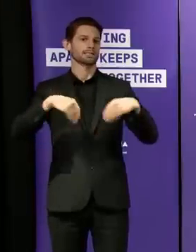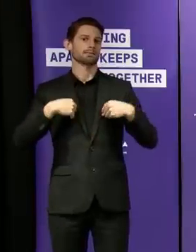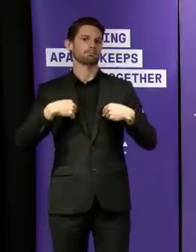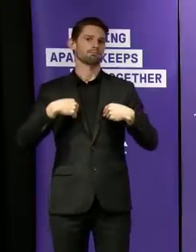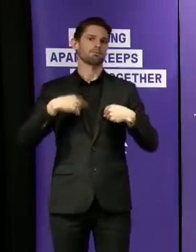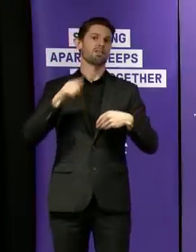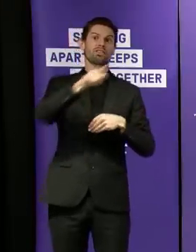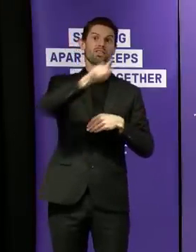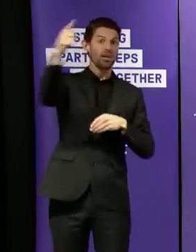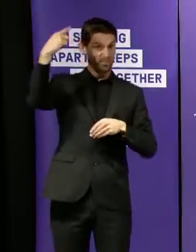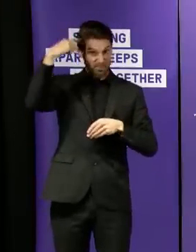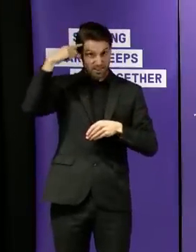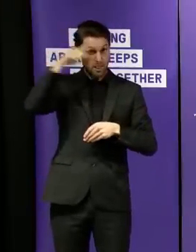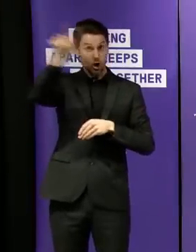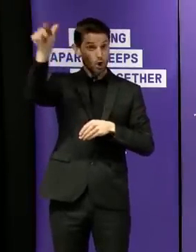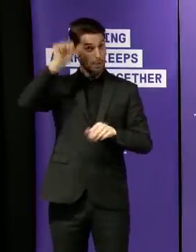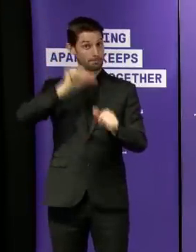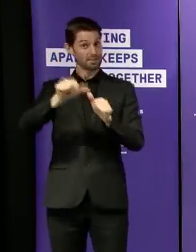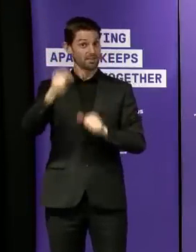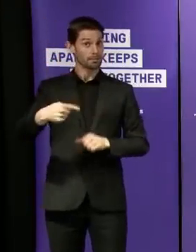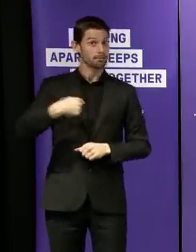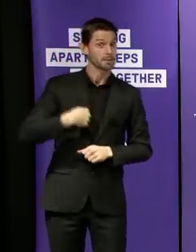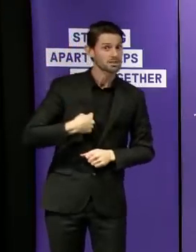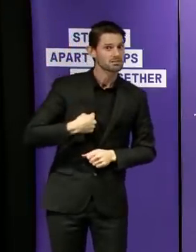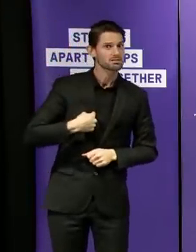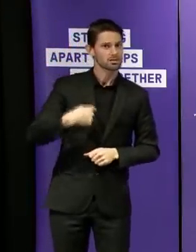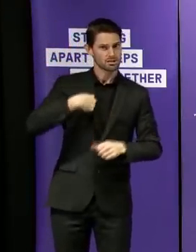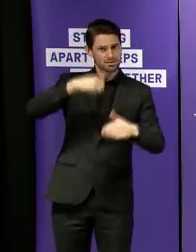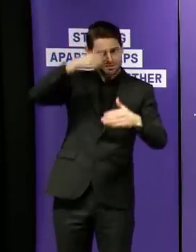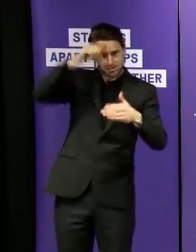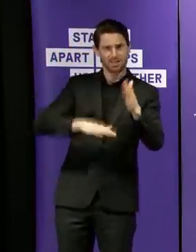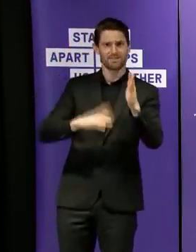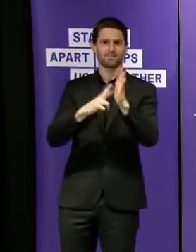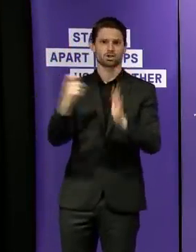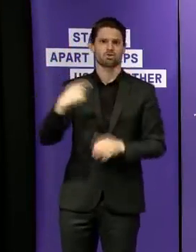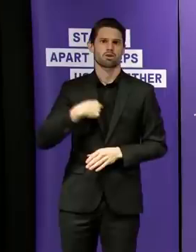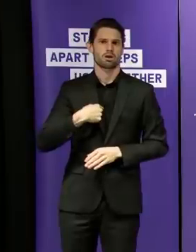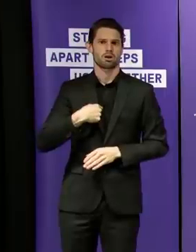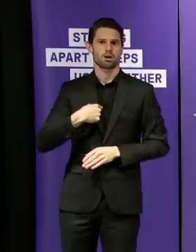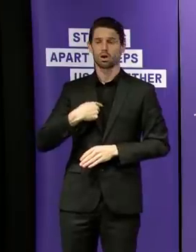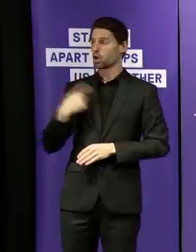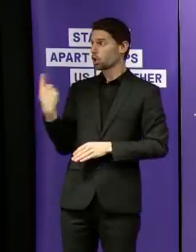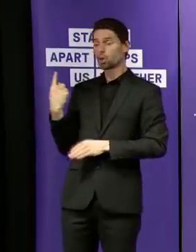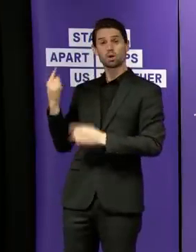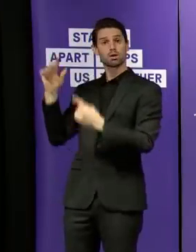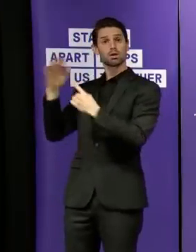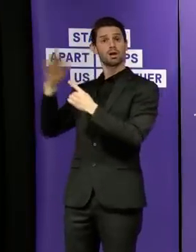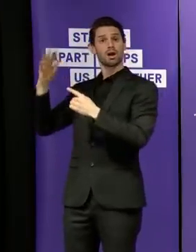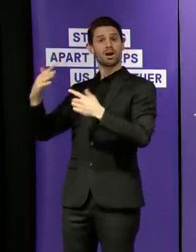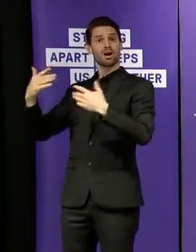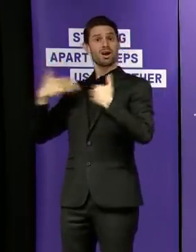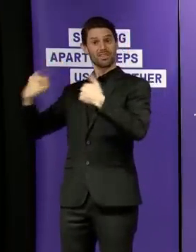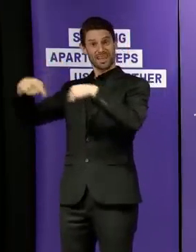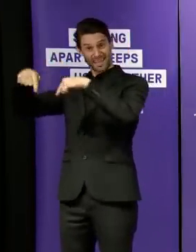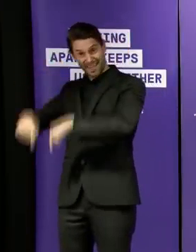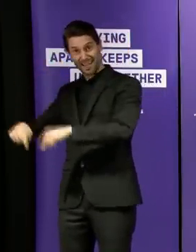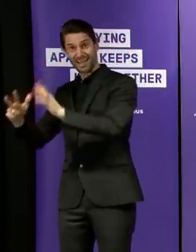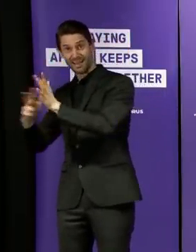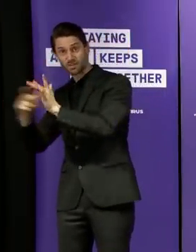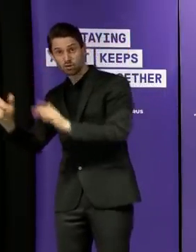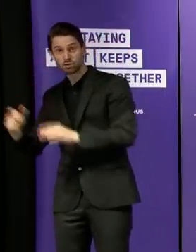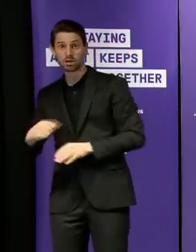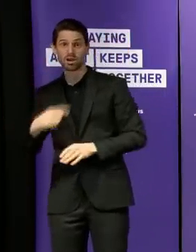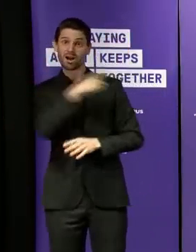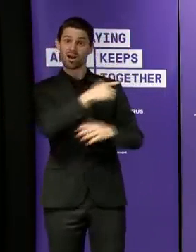picture of what this virus is doing in Victoria than the Victorian Chief Health Officer, the Victorian Deputy Chief Health Officer, the Victorian